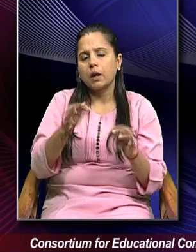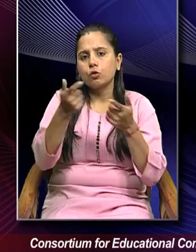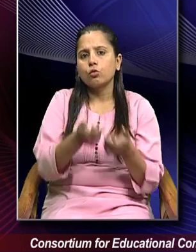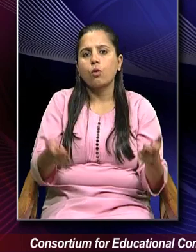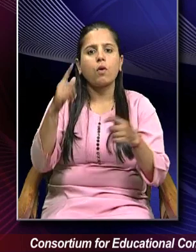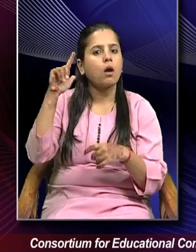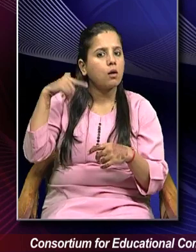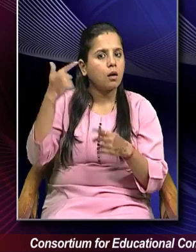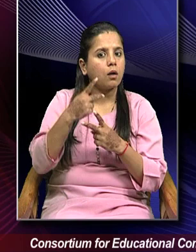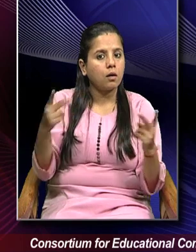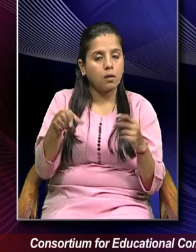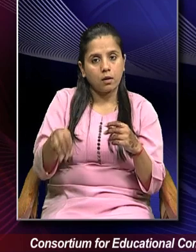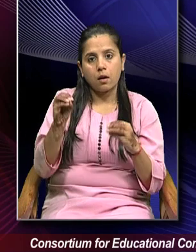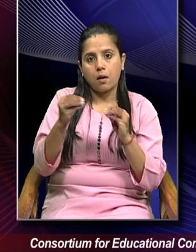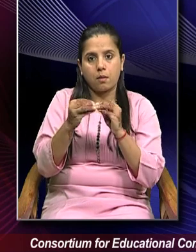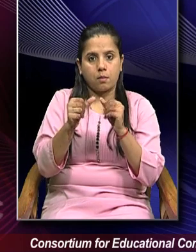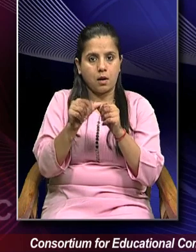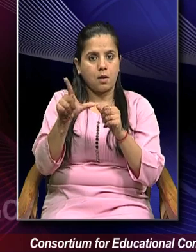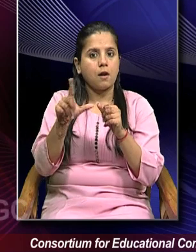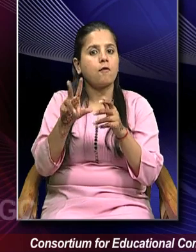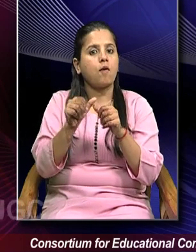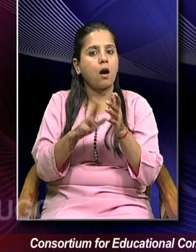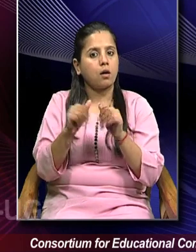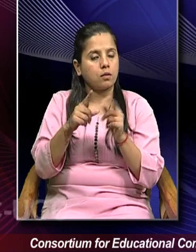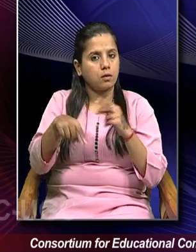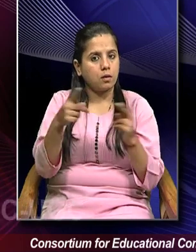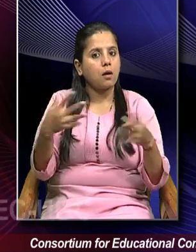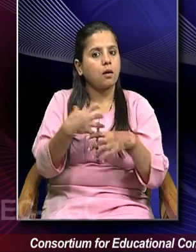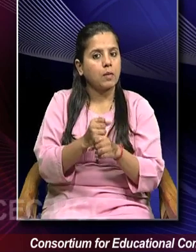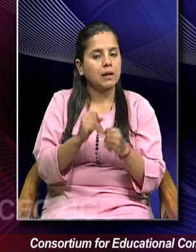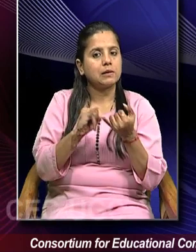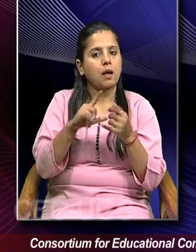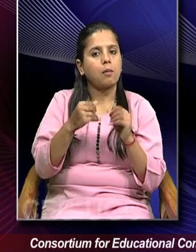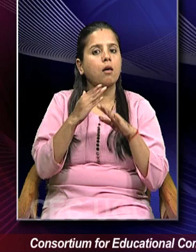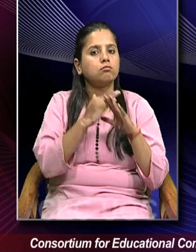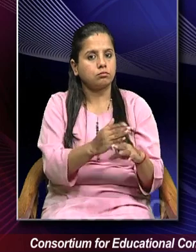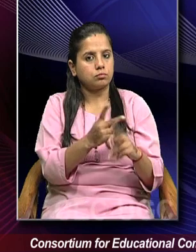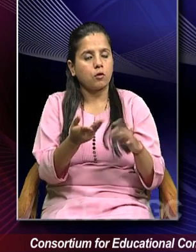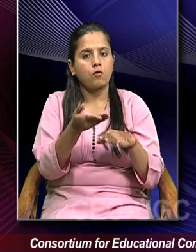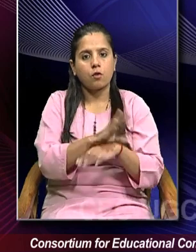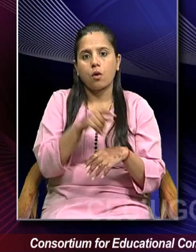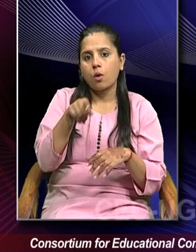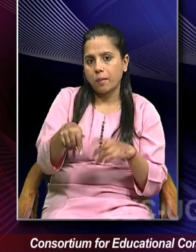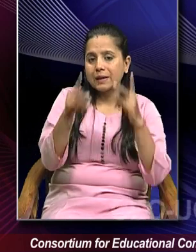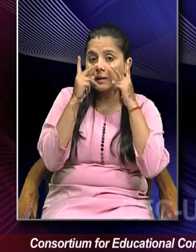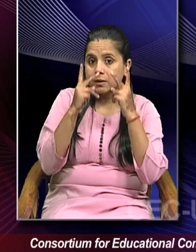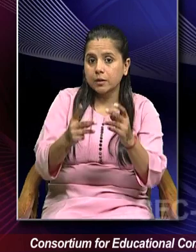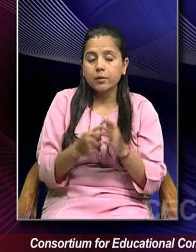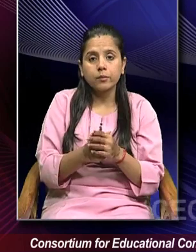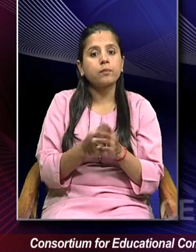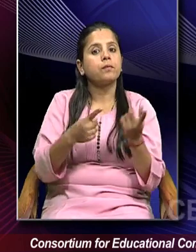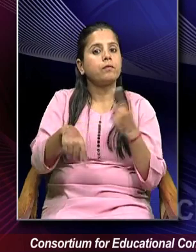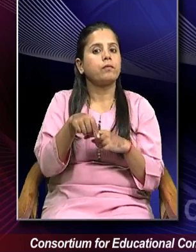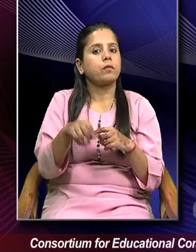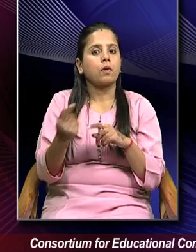an independent state of Albania was created to prevent Serbia from getting an outlet to sea, so that she would not